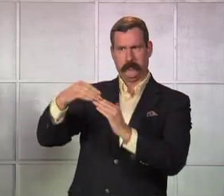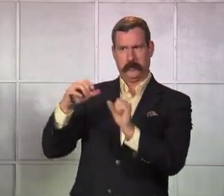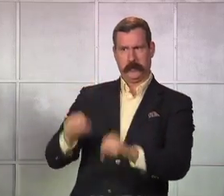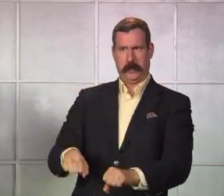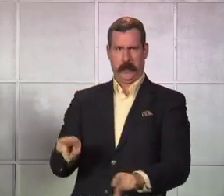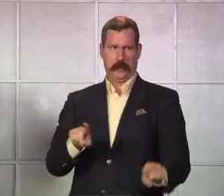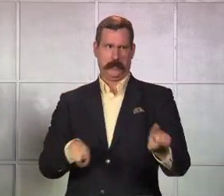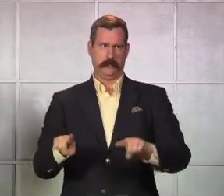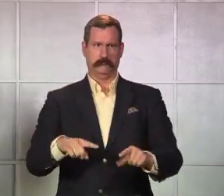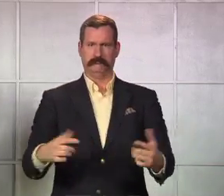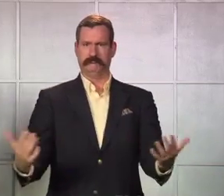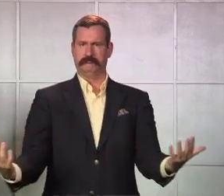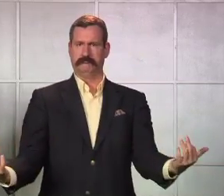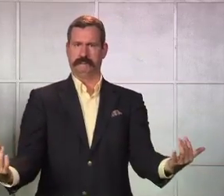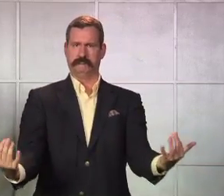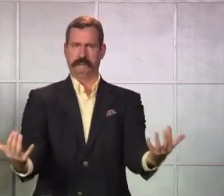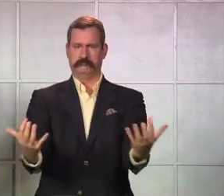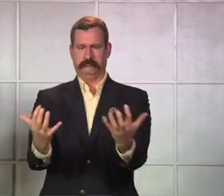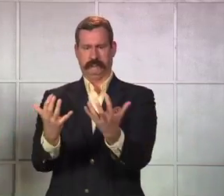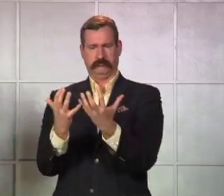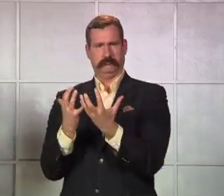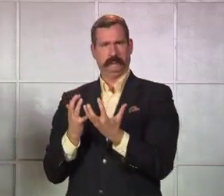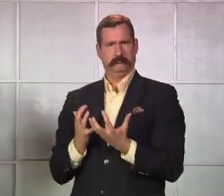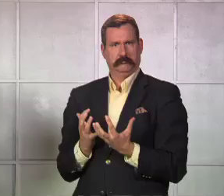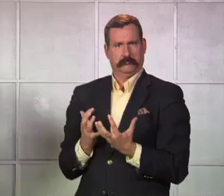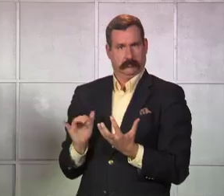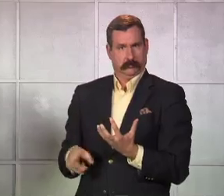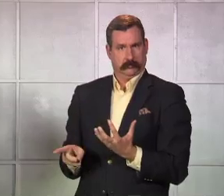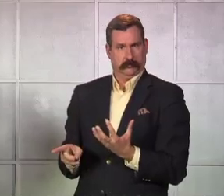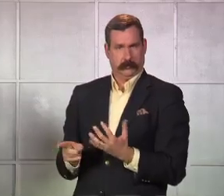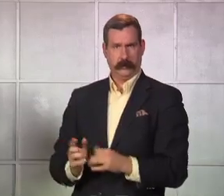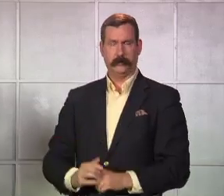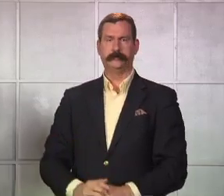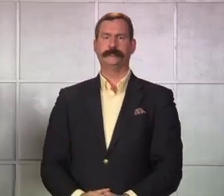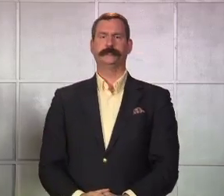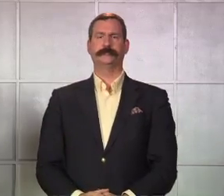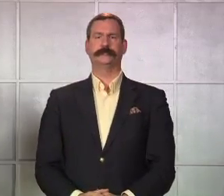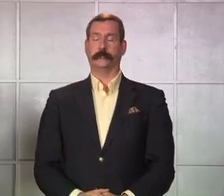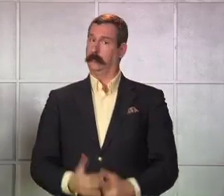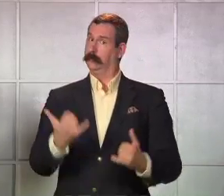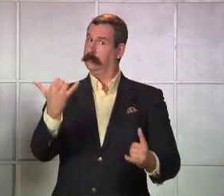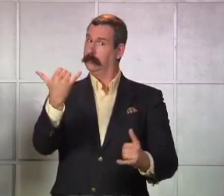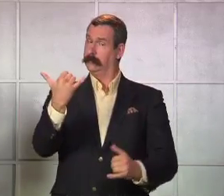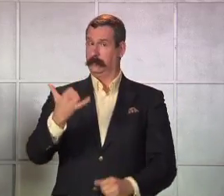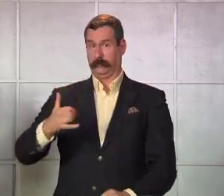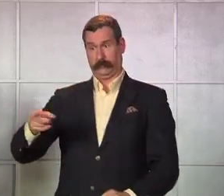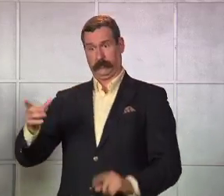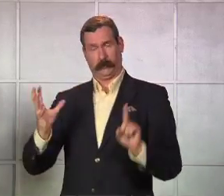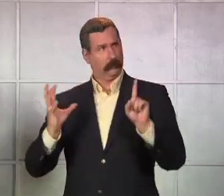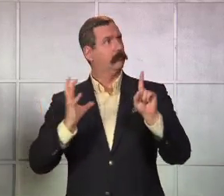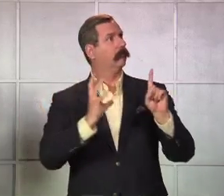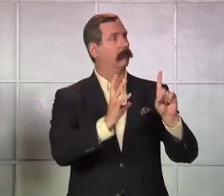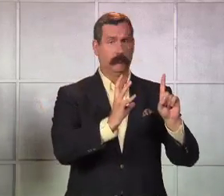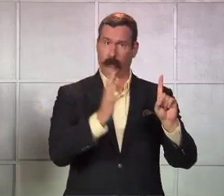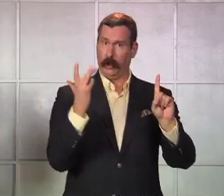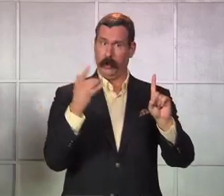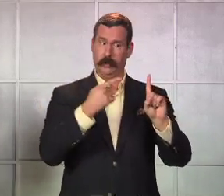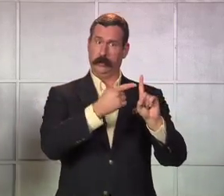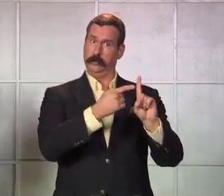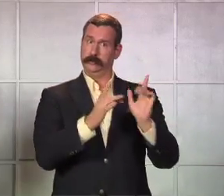chose each one. Jesus knew they would become future leaders as he gathered the 12 together. Jesus' leadership style was the classic model in